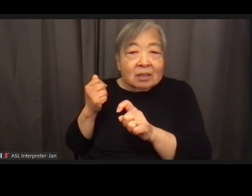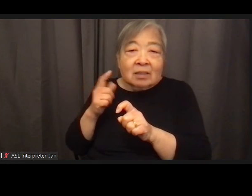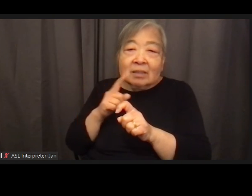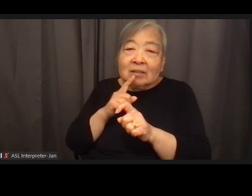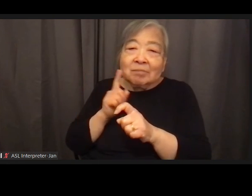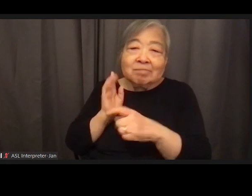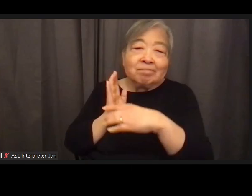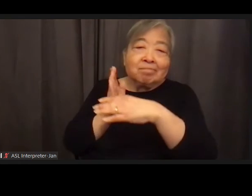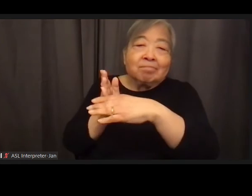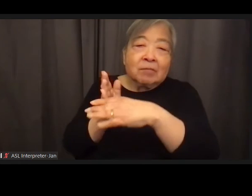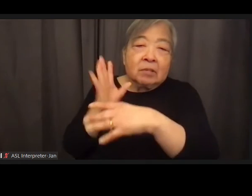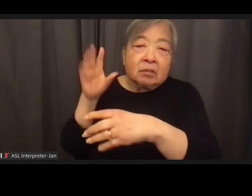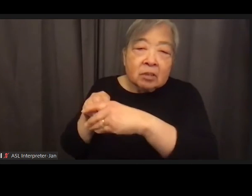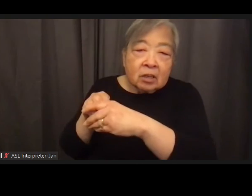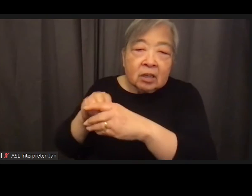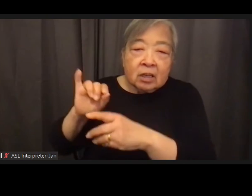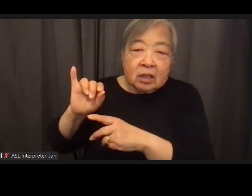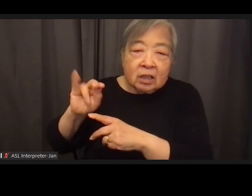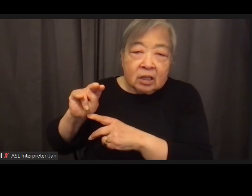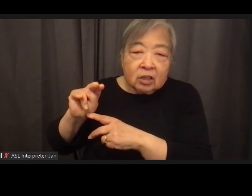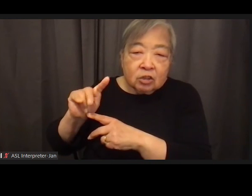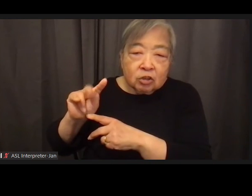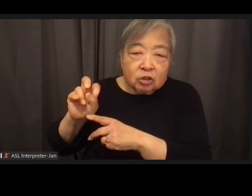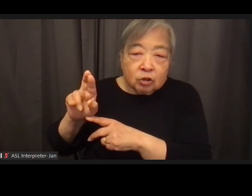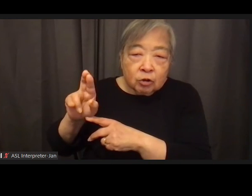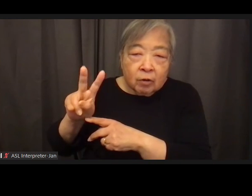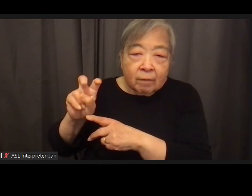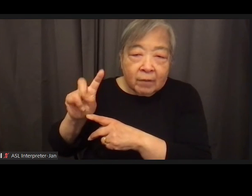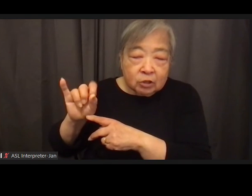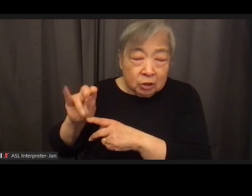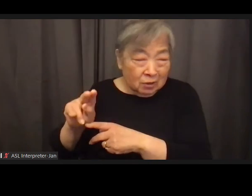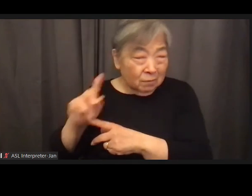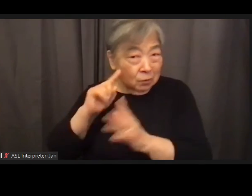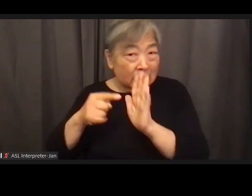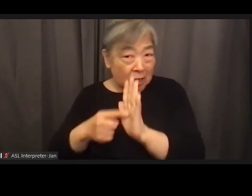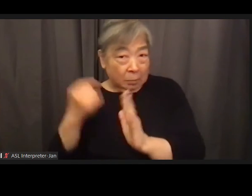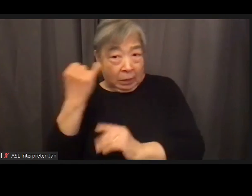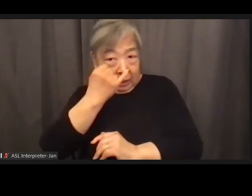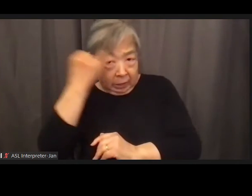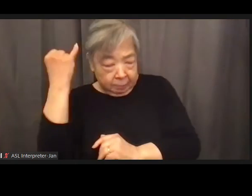for example, recently in Italy, there is a young